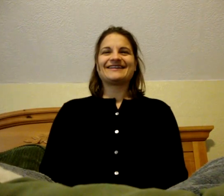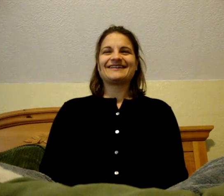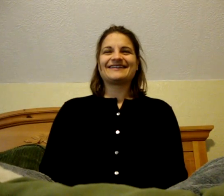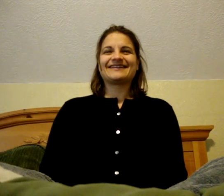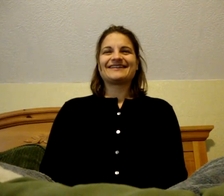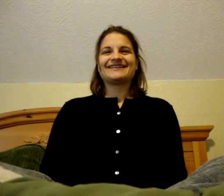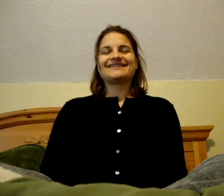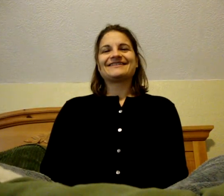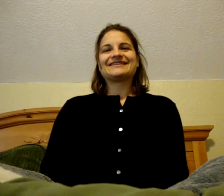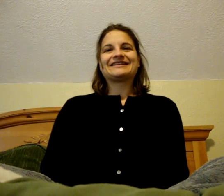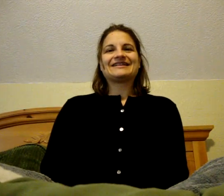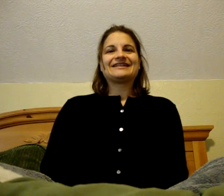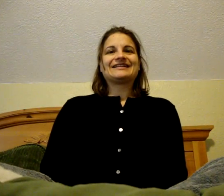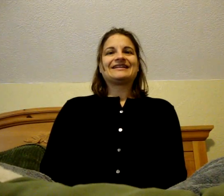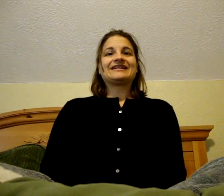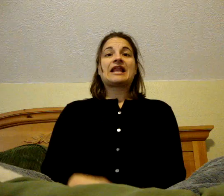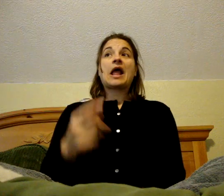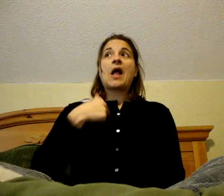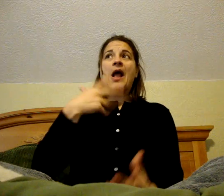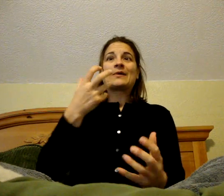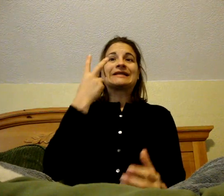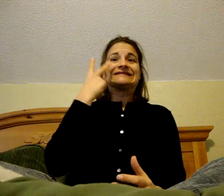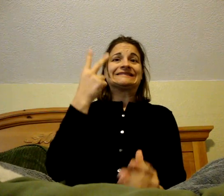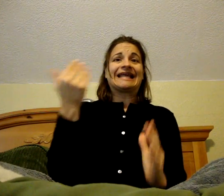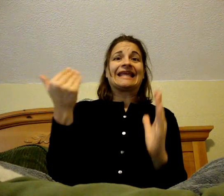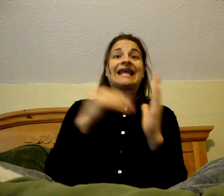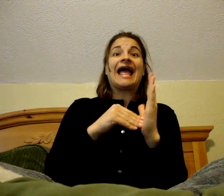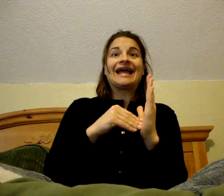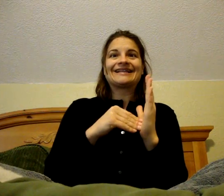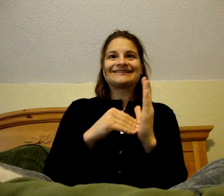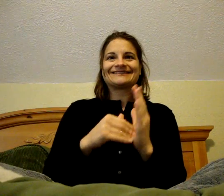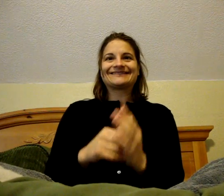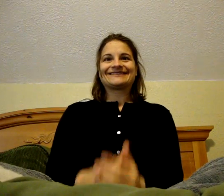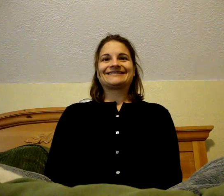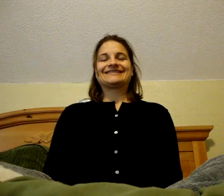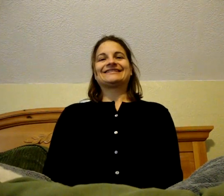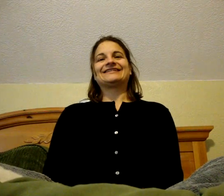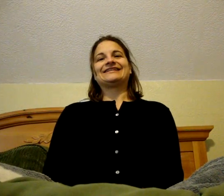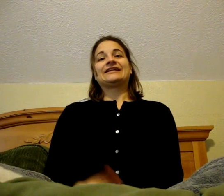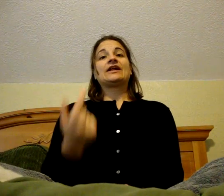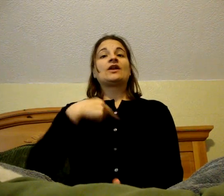I want to see that again. Yeah. We build jet engines.